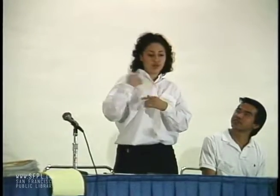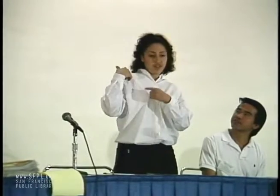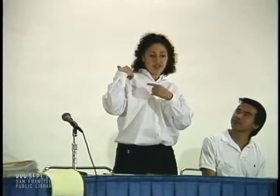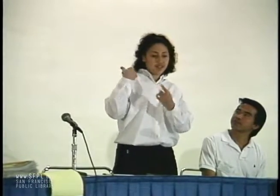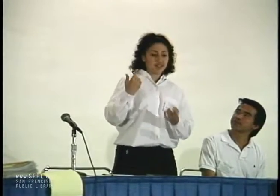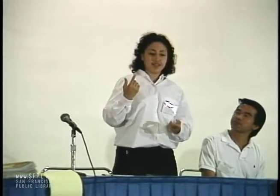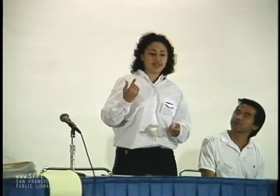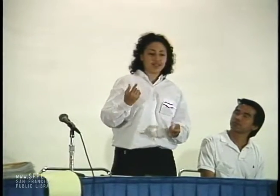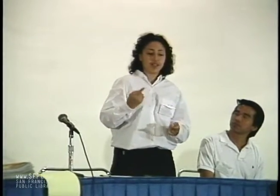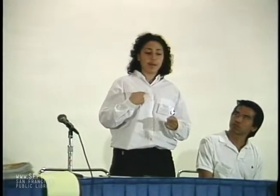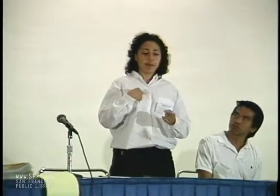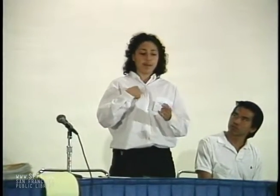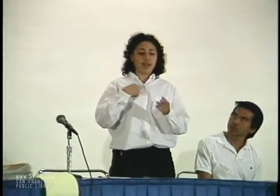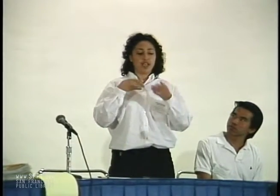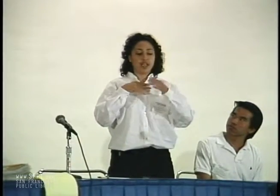I didn't go to a deaf school.